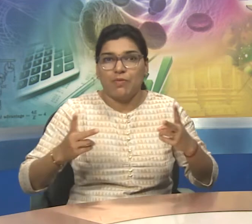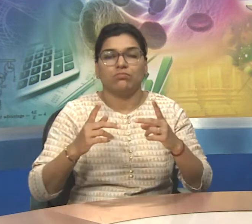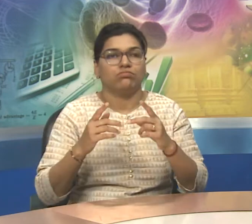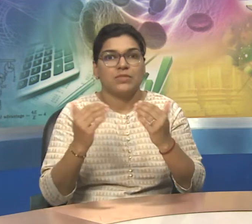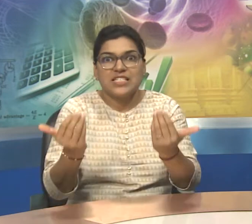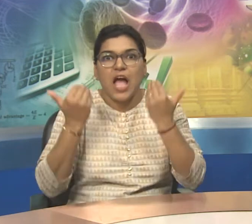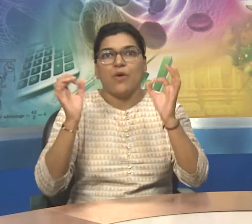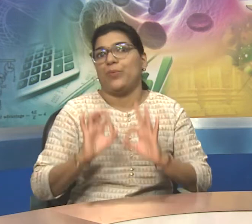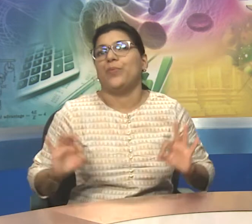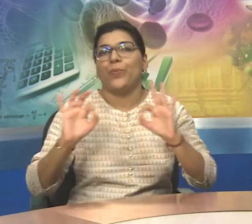Constitution is a